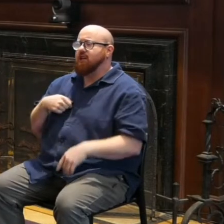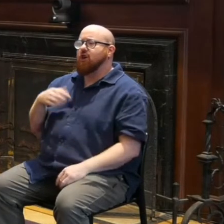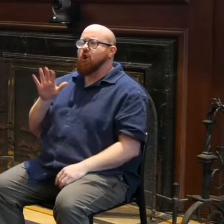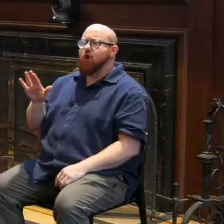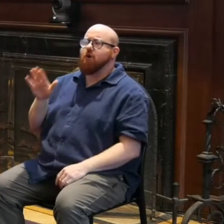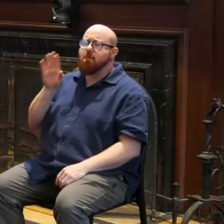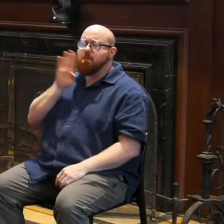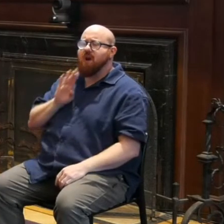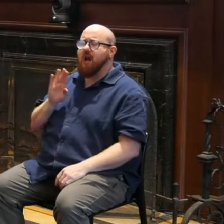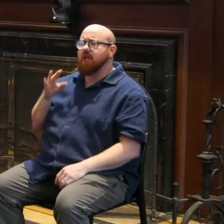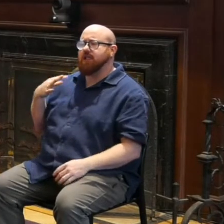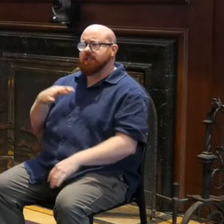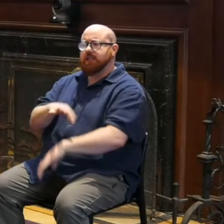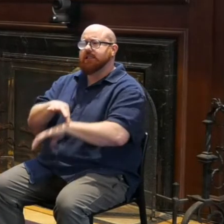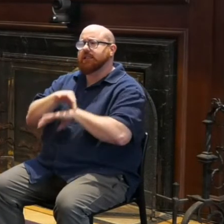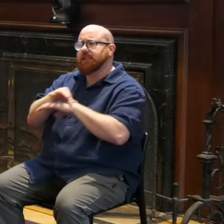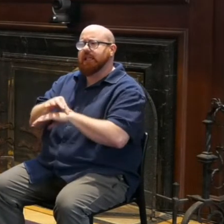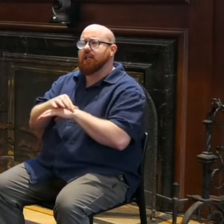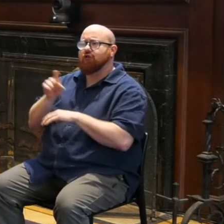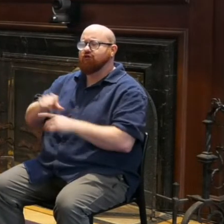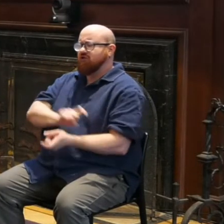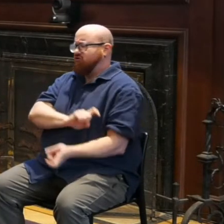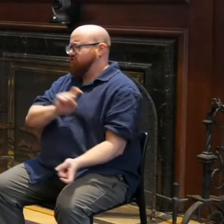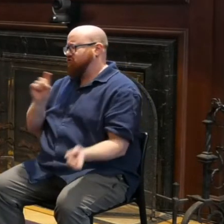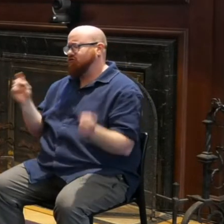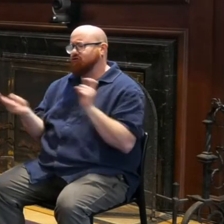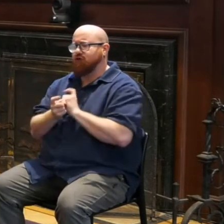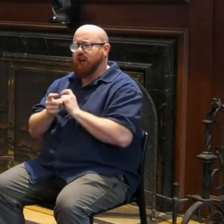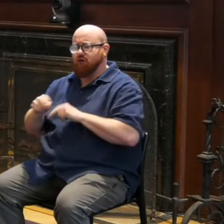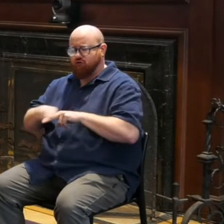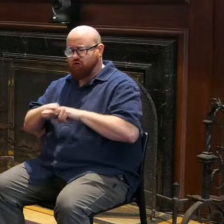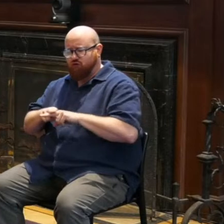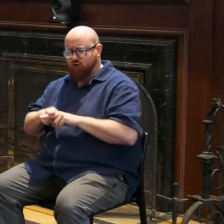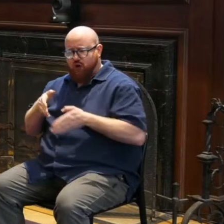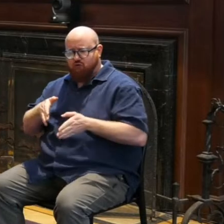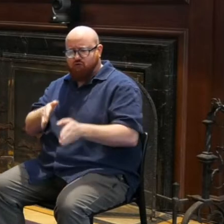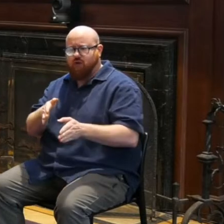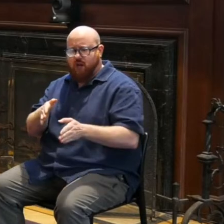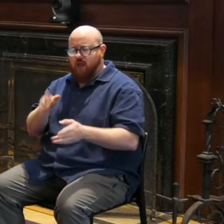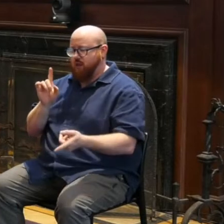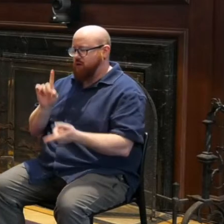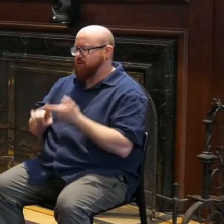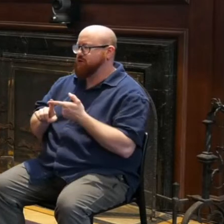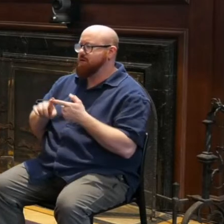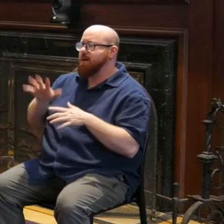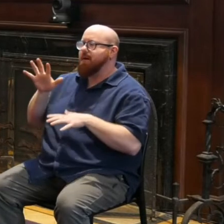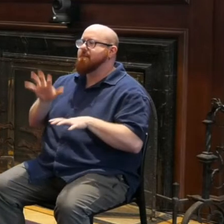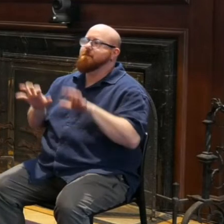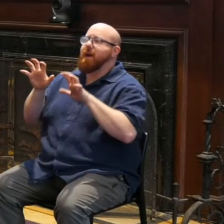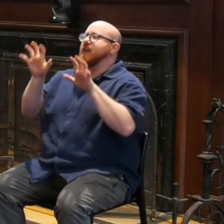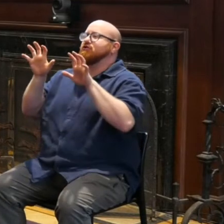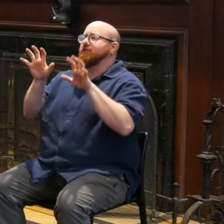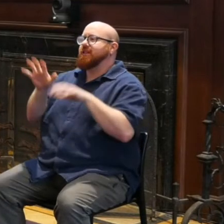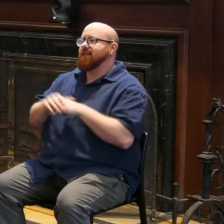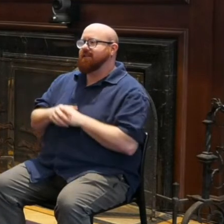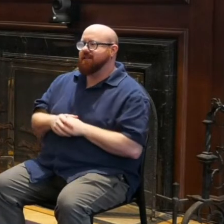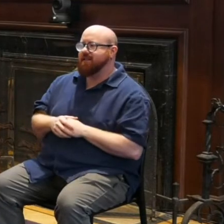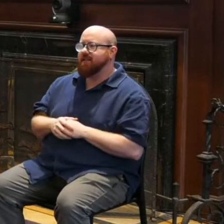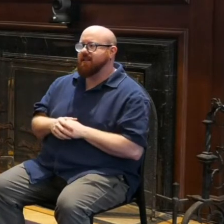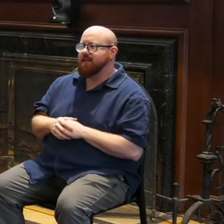she transforms metal railings into a magic rug, flying far above the fields of real on